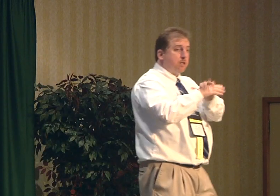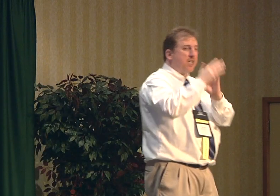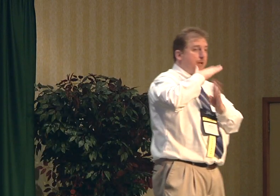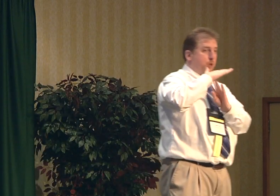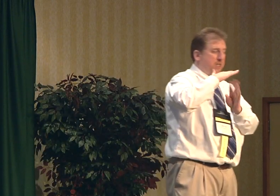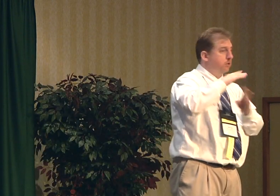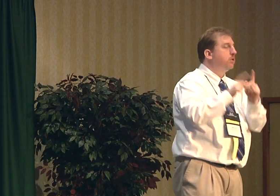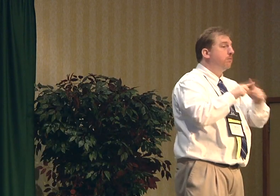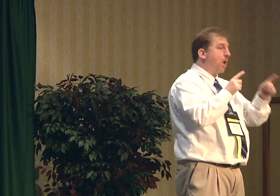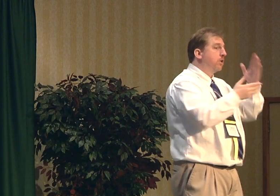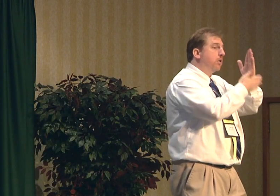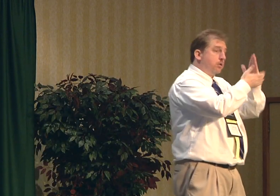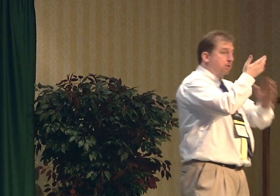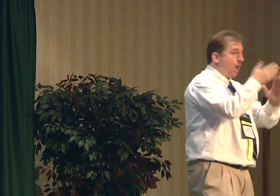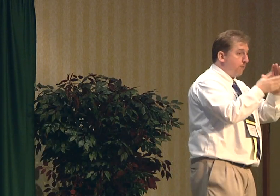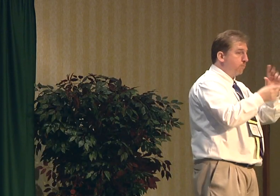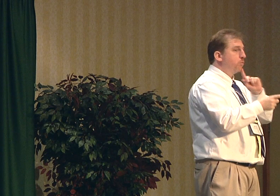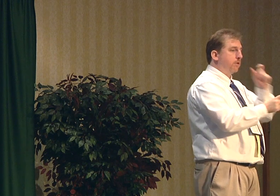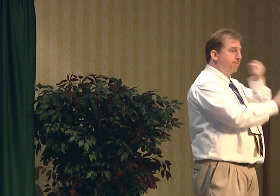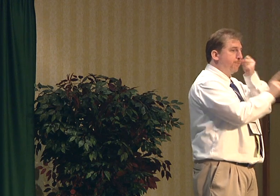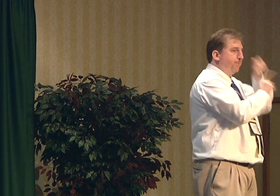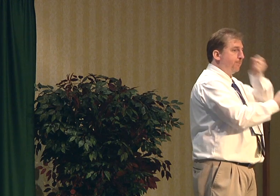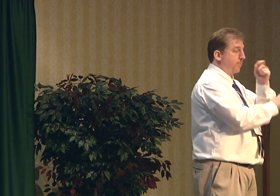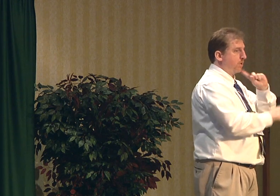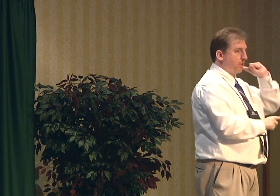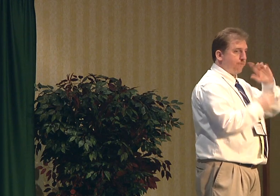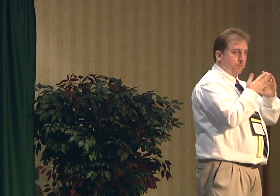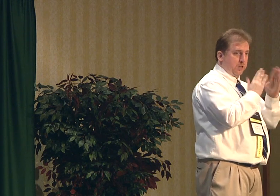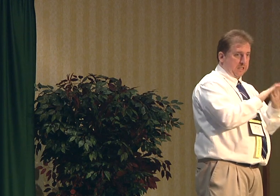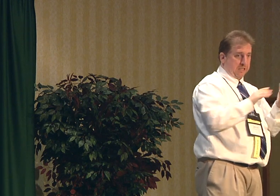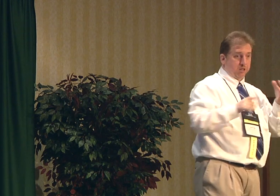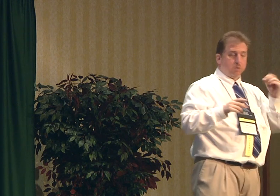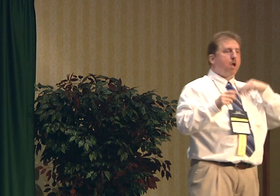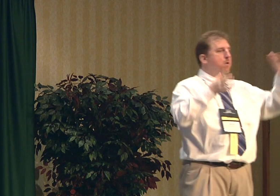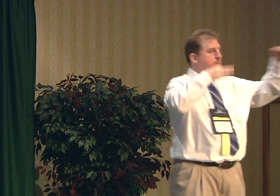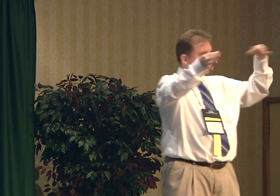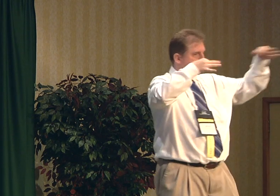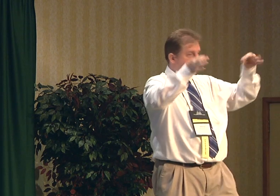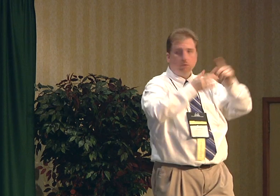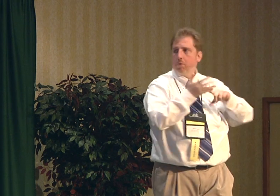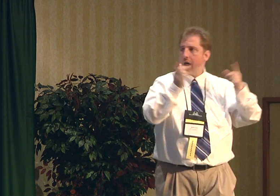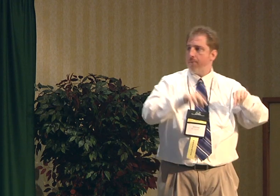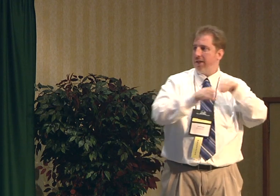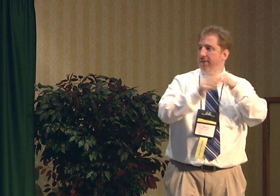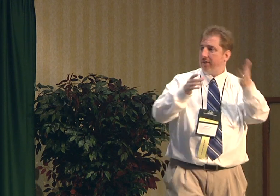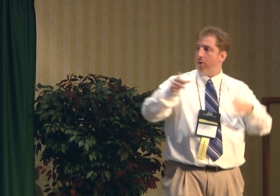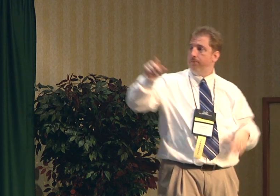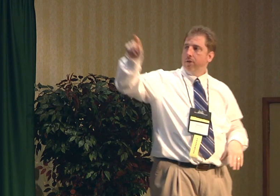Most of the document is focused on immigration and immigrants, but there are some that are directly impactful to the deaf community. So I'd